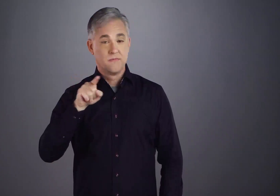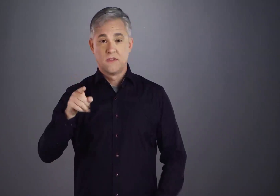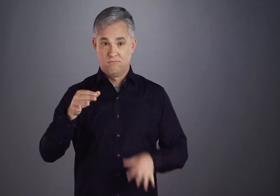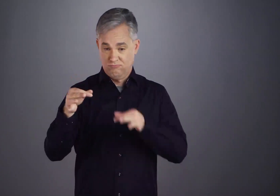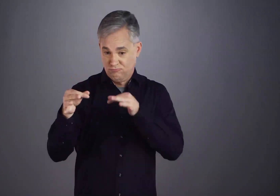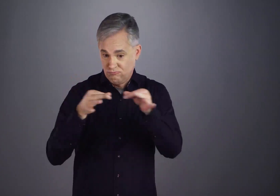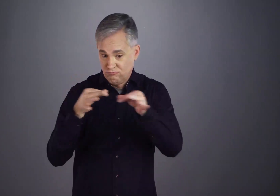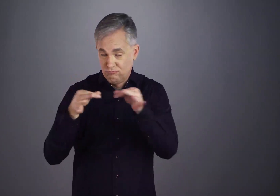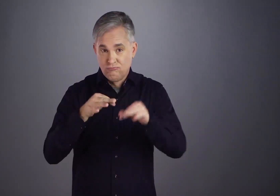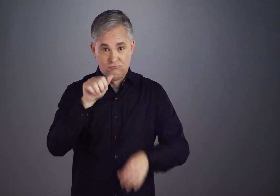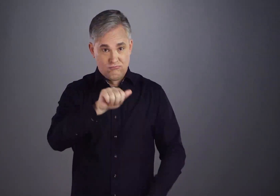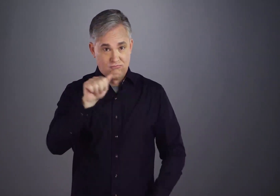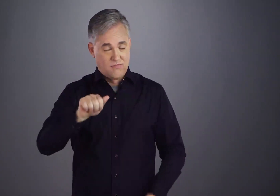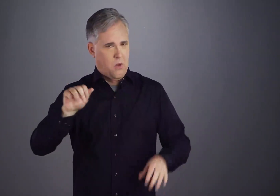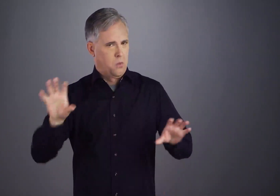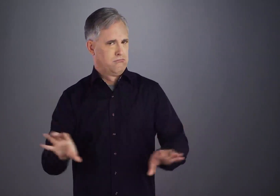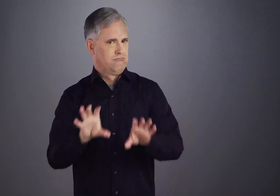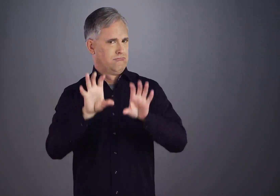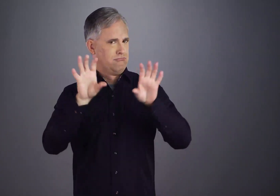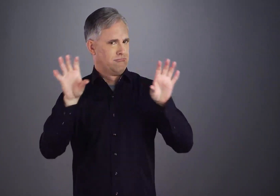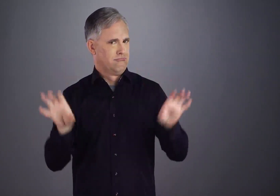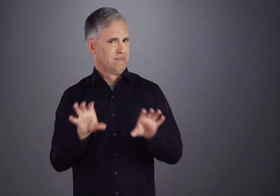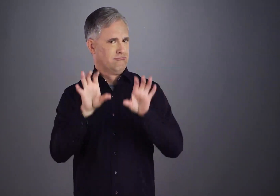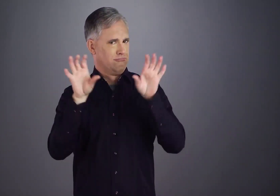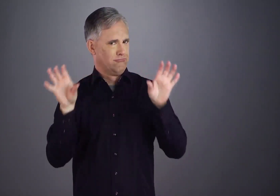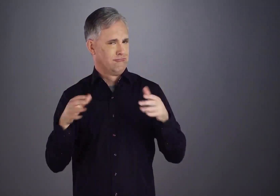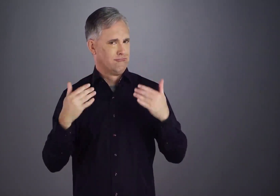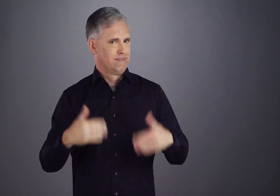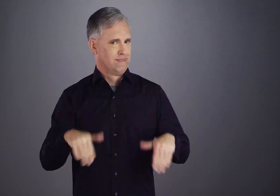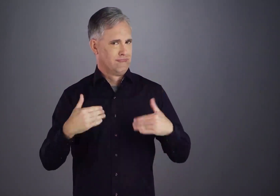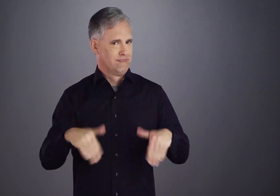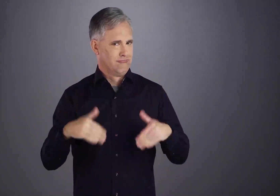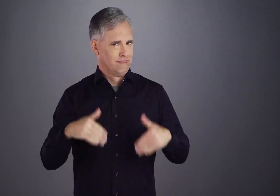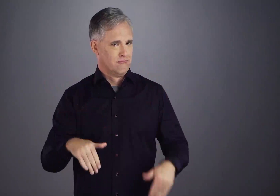public that alcoholics in need of help really deluged us.